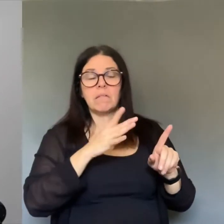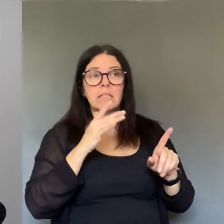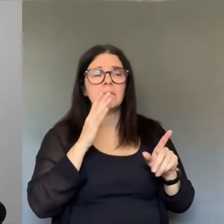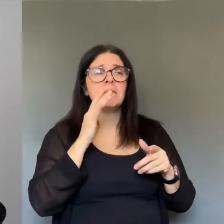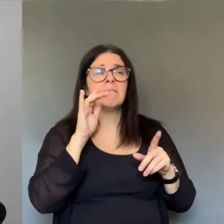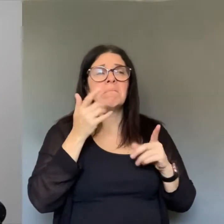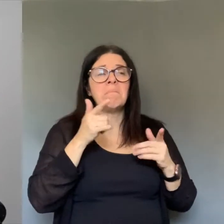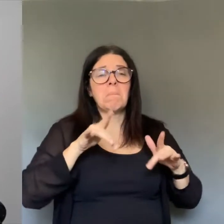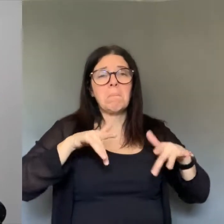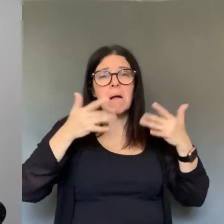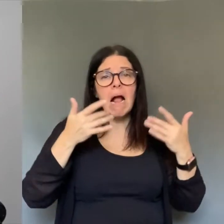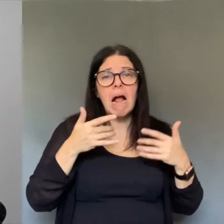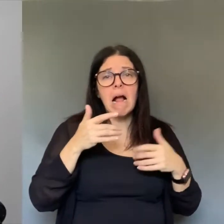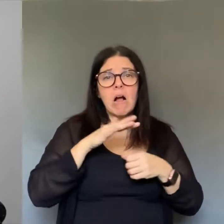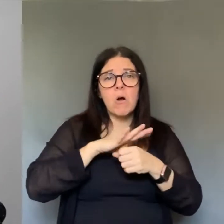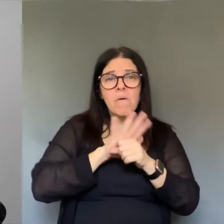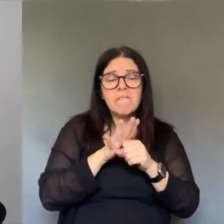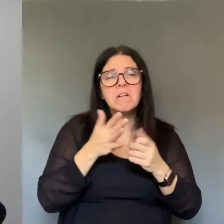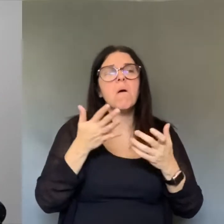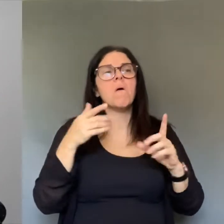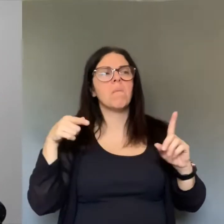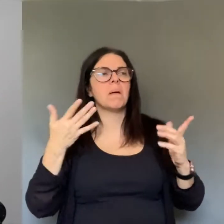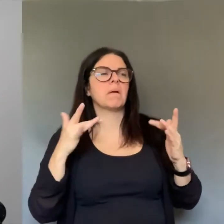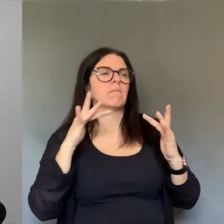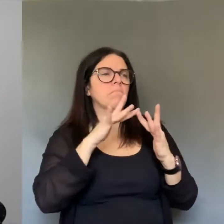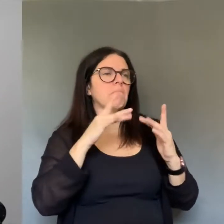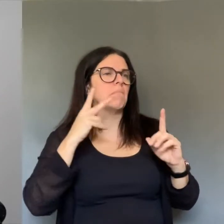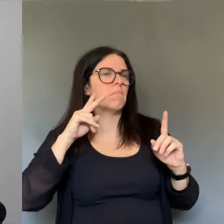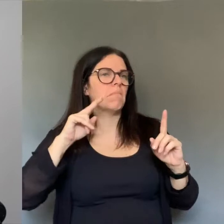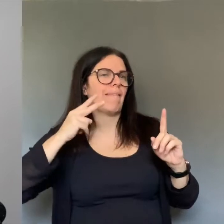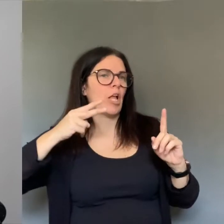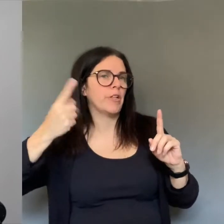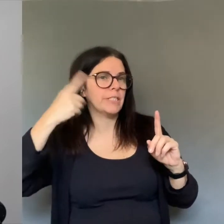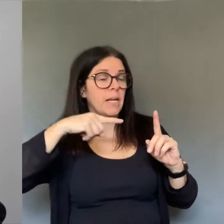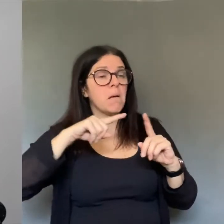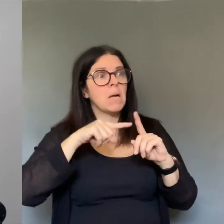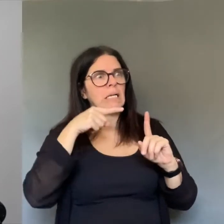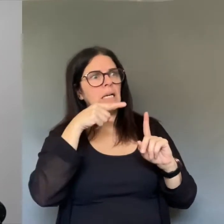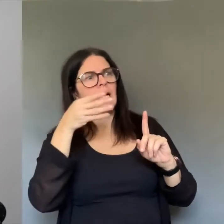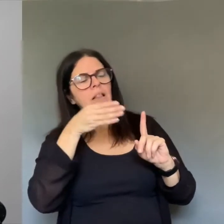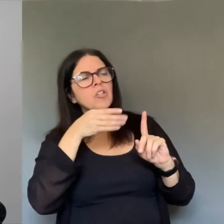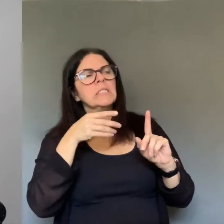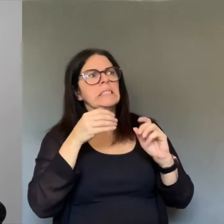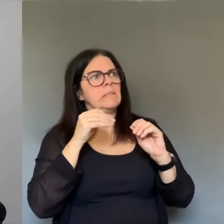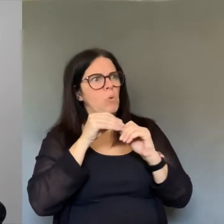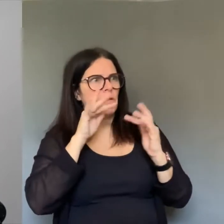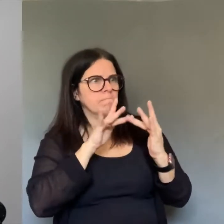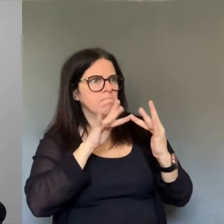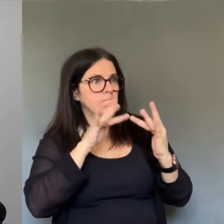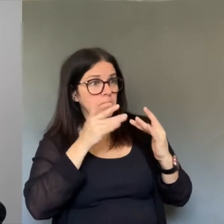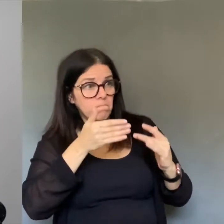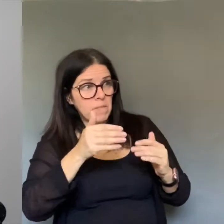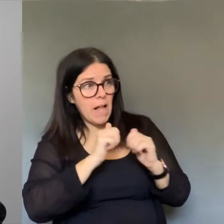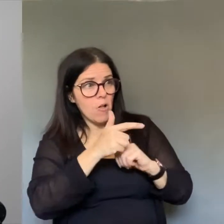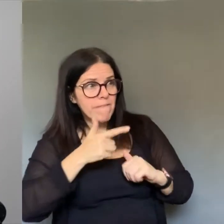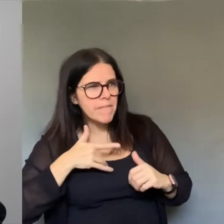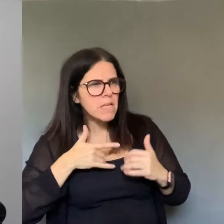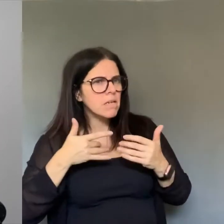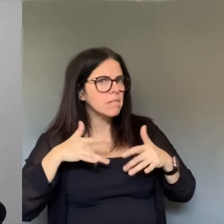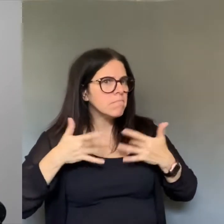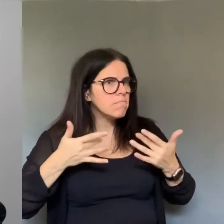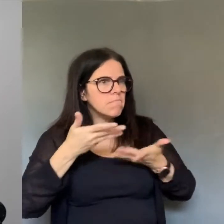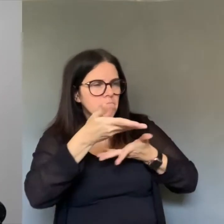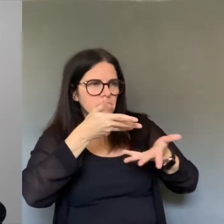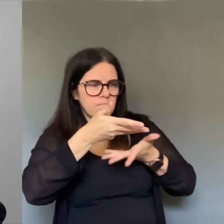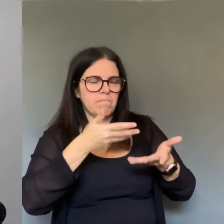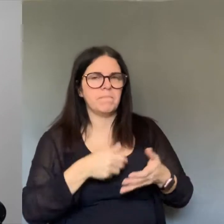up with those individuals every day. If not, then maybe every other day, depending on their symptoms and their severity of the